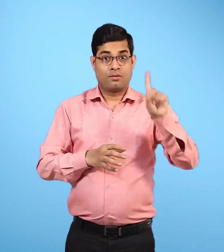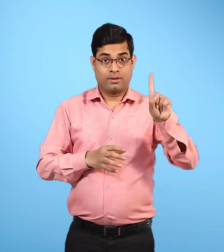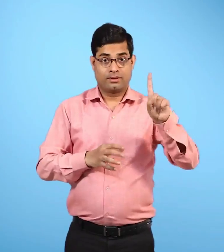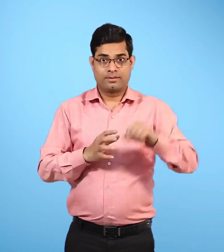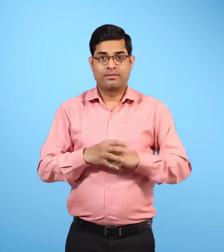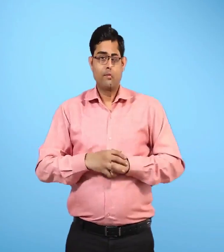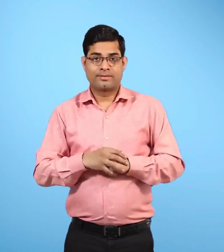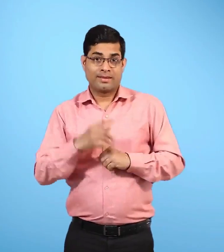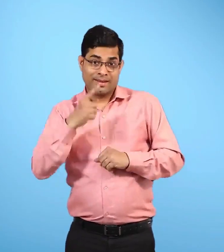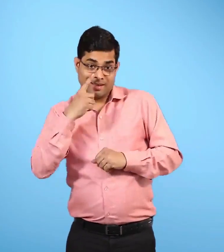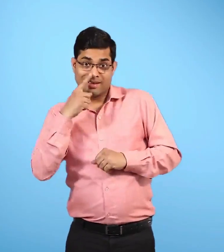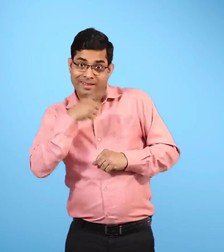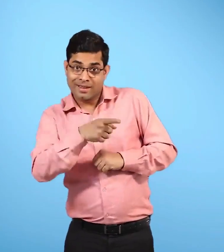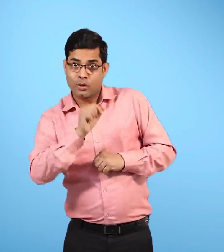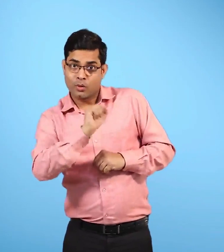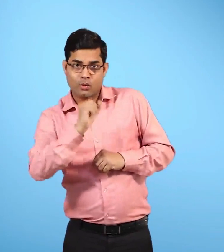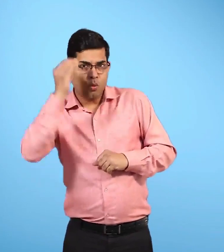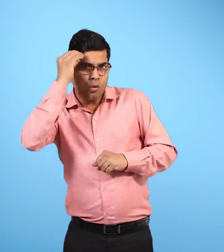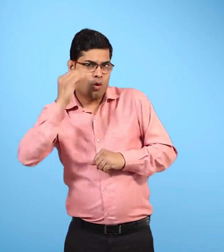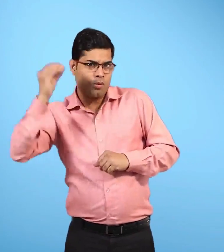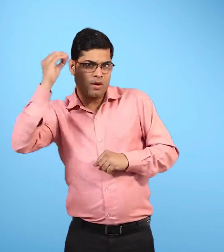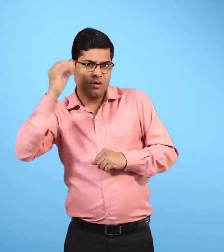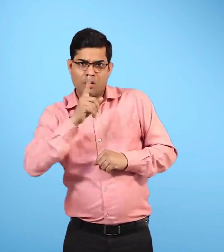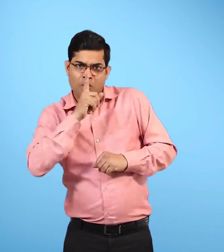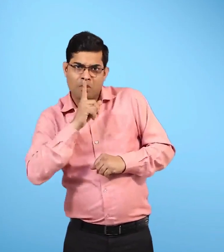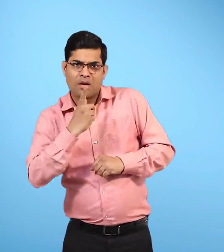1. She was afraid to air her opinions.